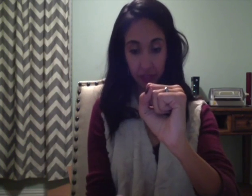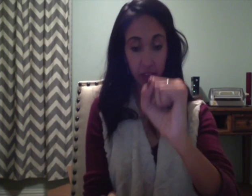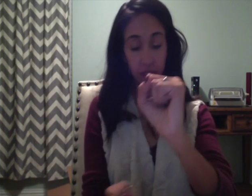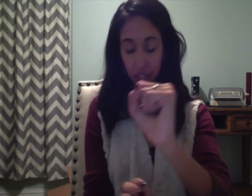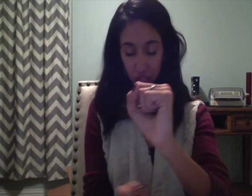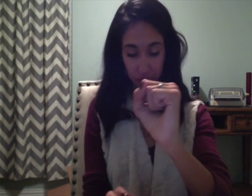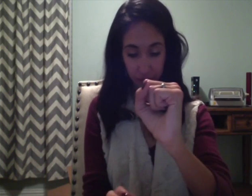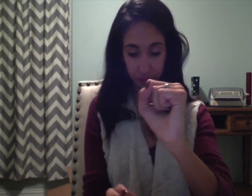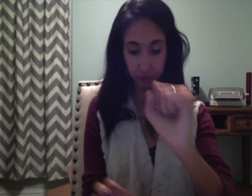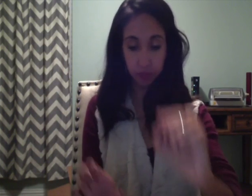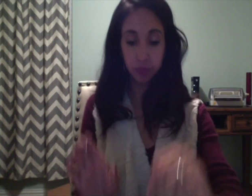convection.